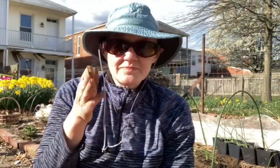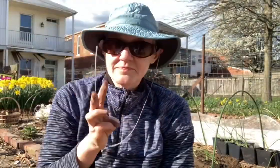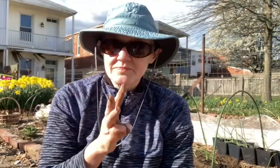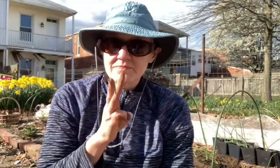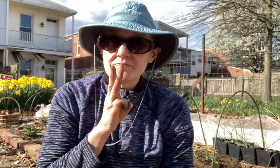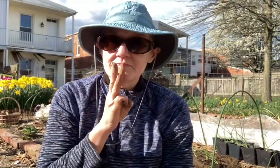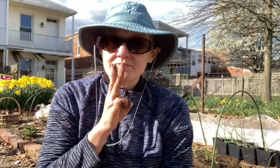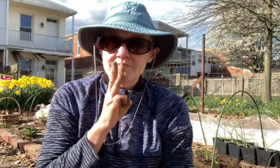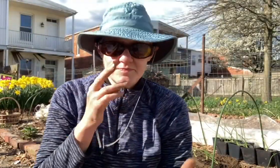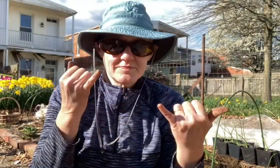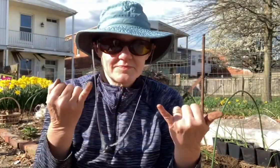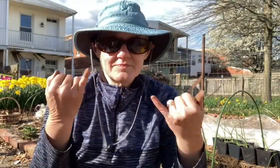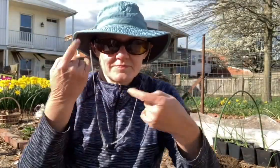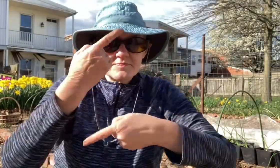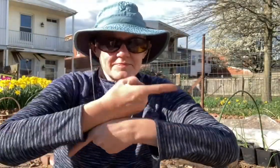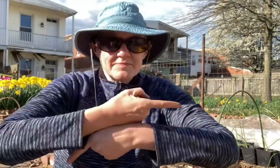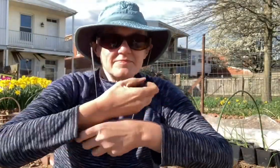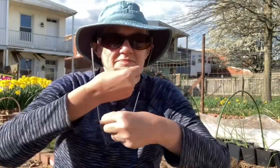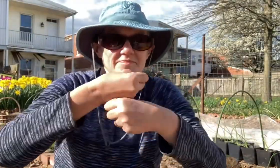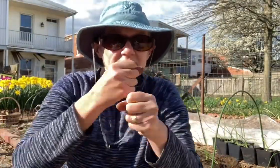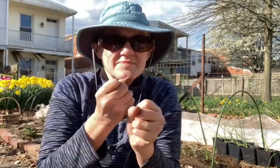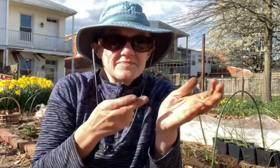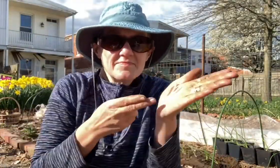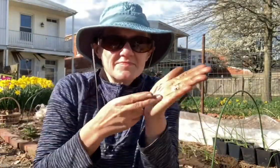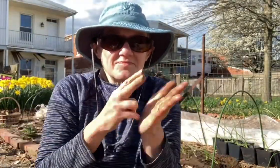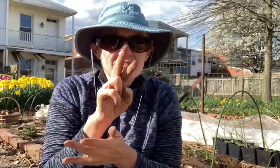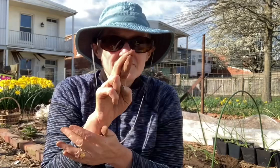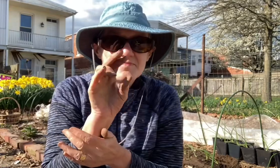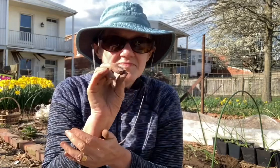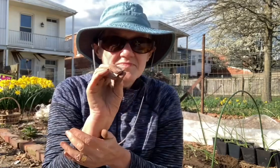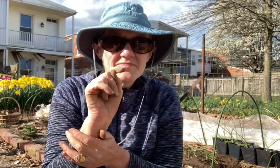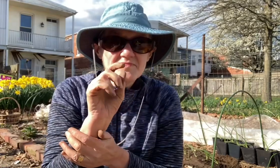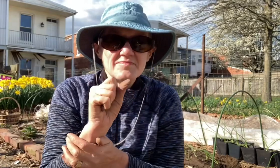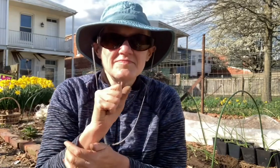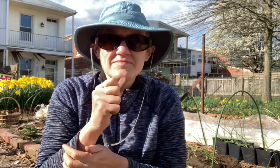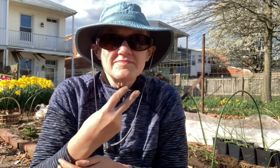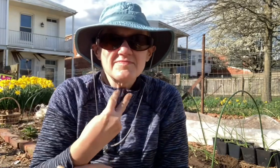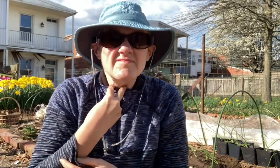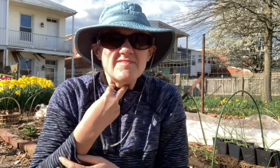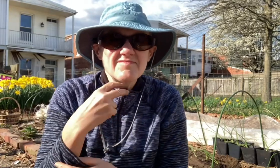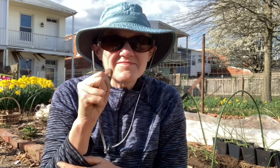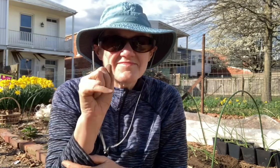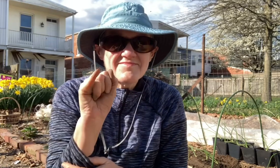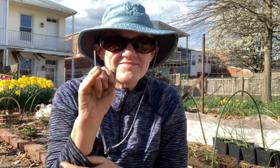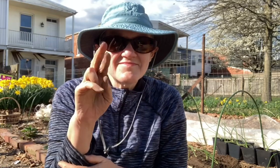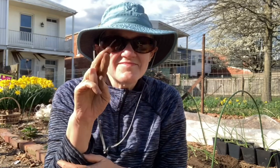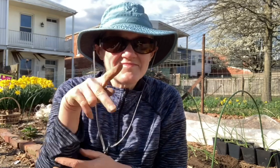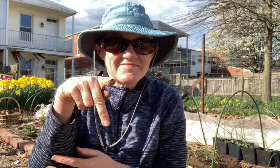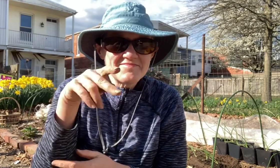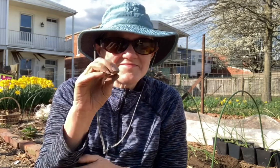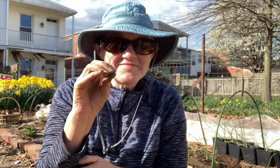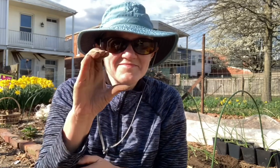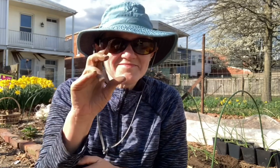Now, I will water them today. I want to make sure the roots don't get stuck in any air pockets.